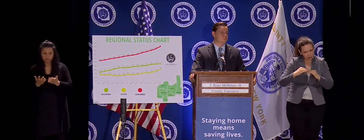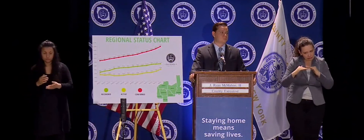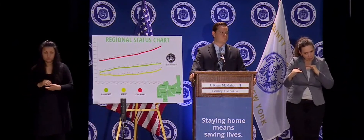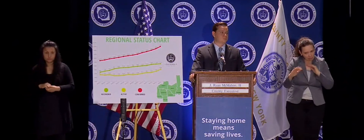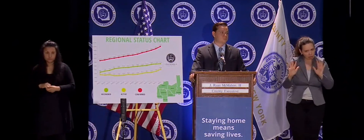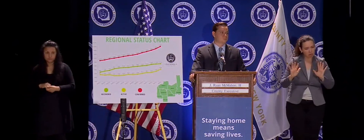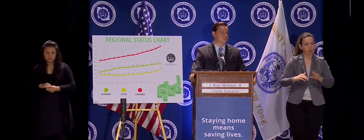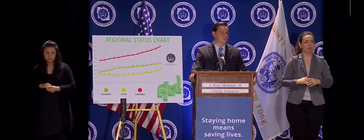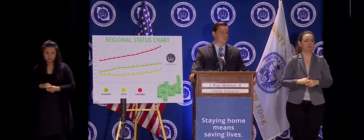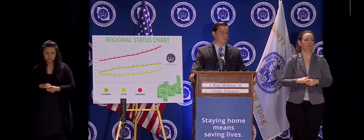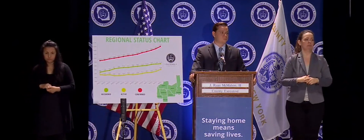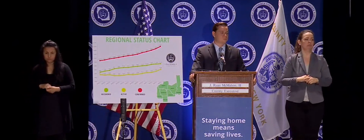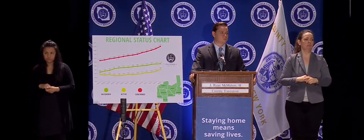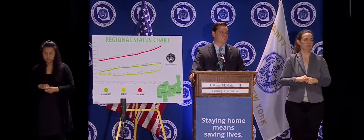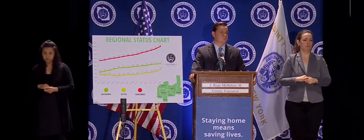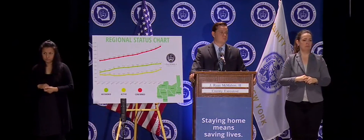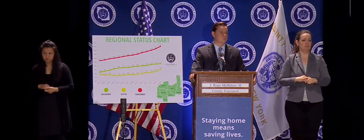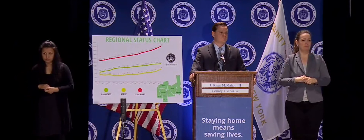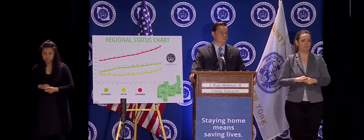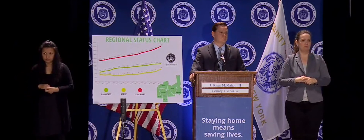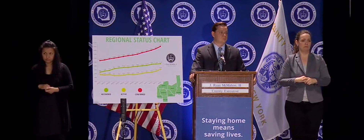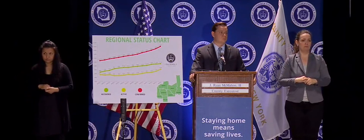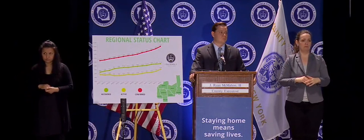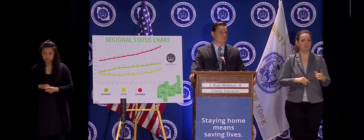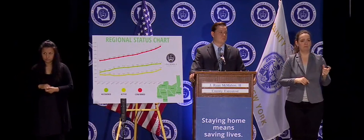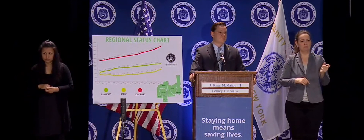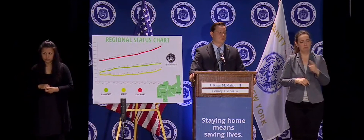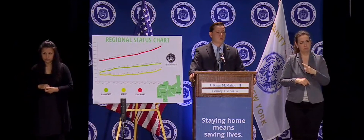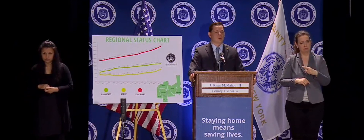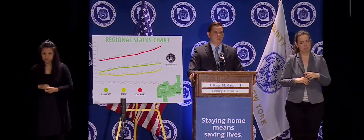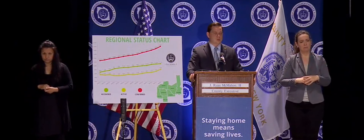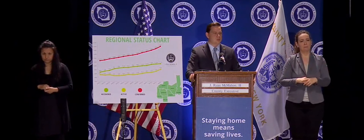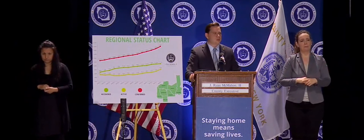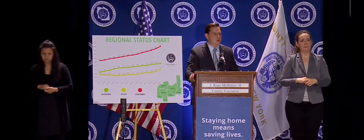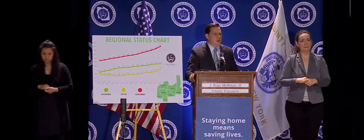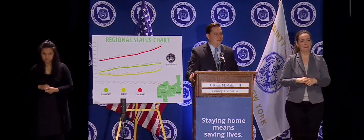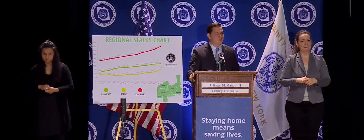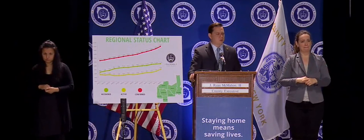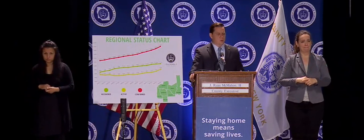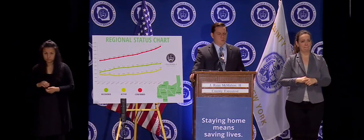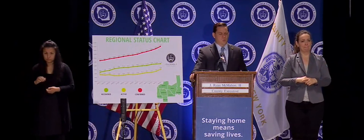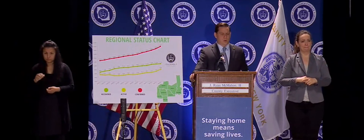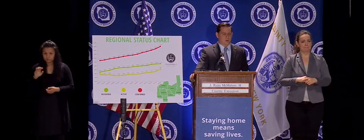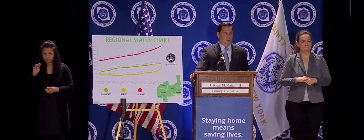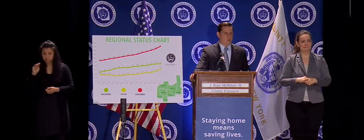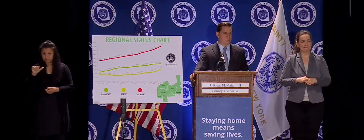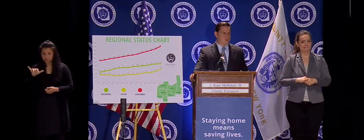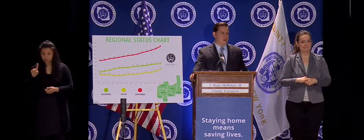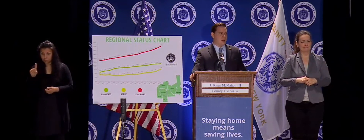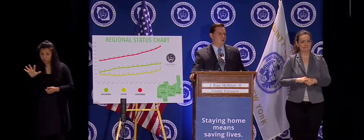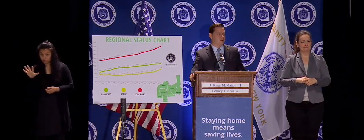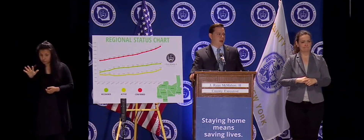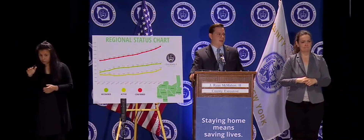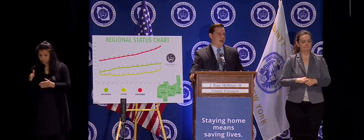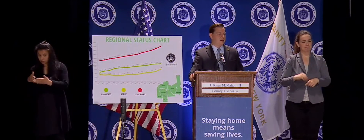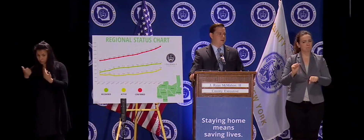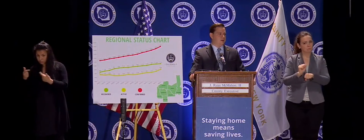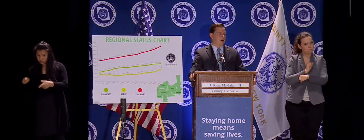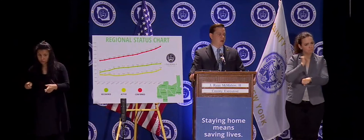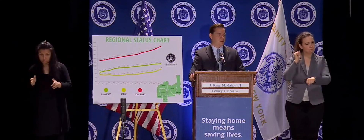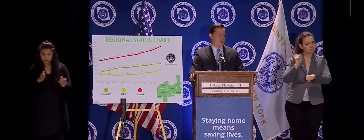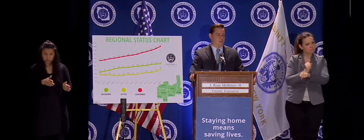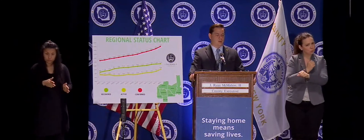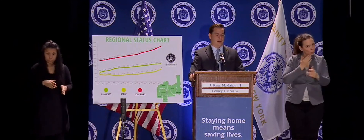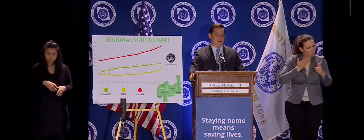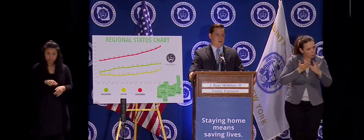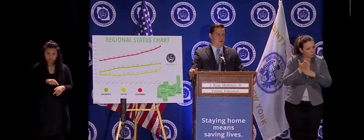to where after 2 weeks you're going to have to meet the benchmark? Yeah, I think we're going to work through state health on that, and our